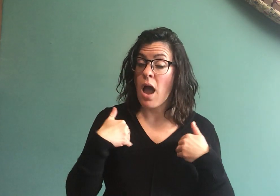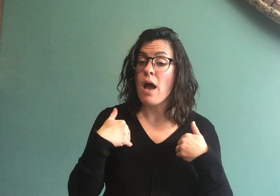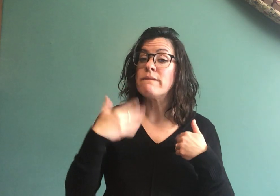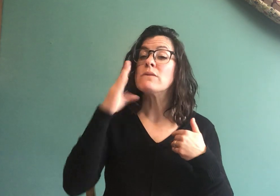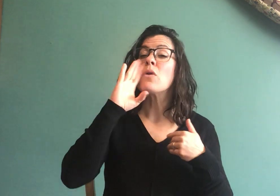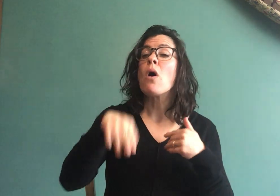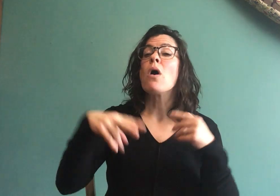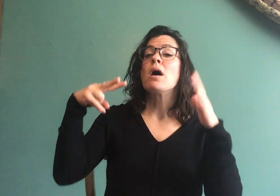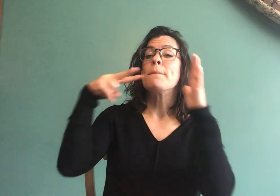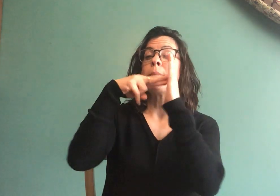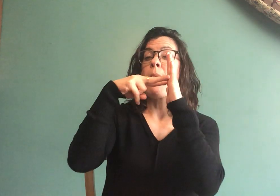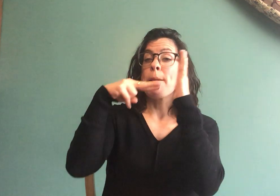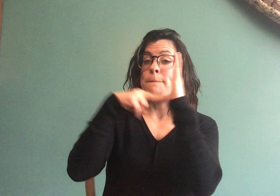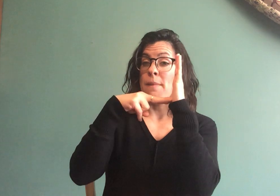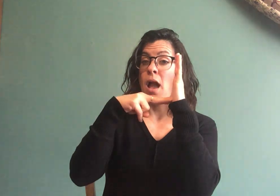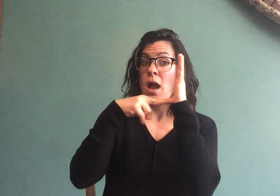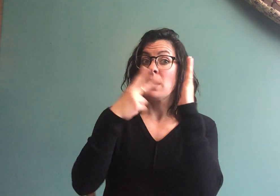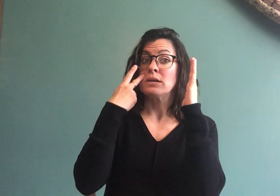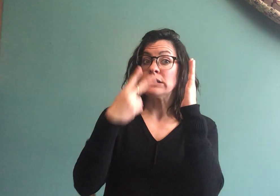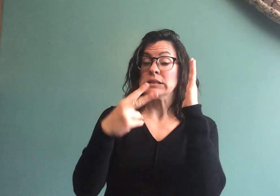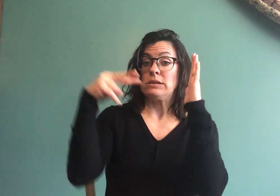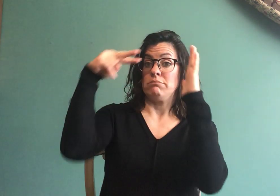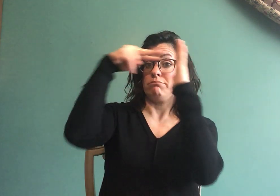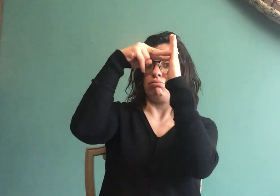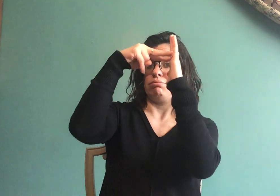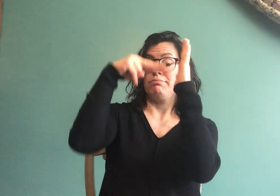No. Okay.